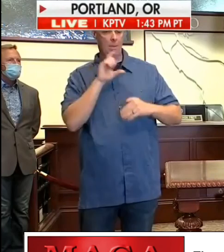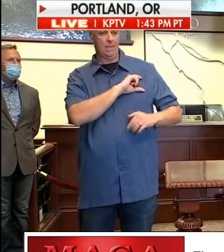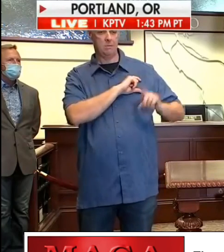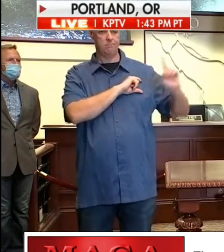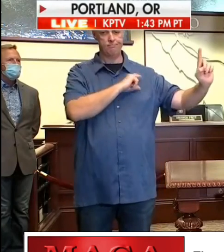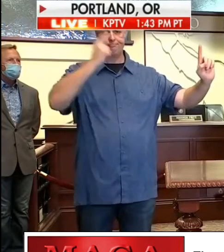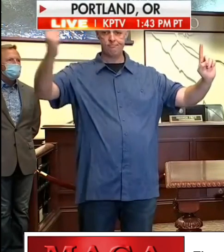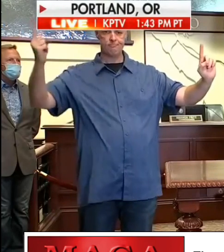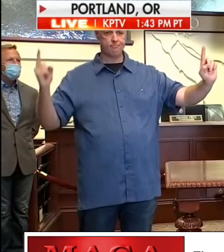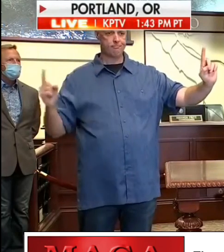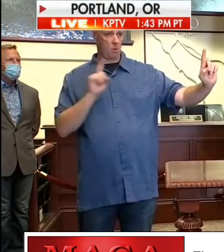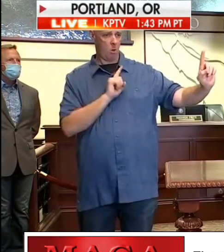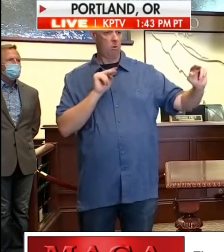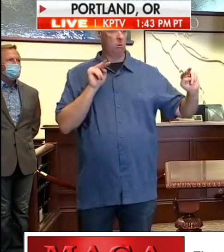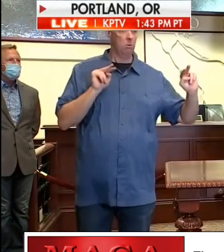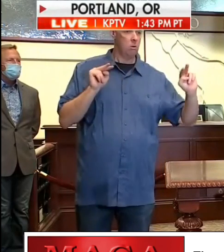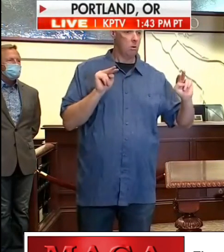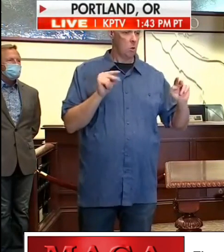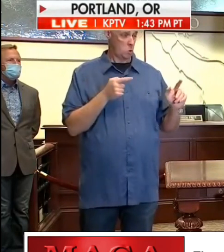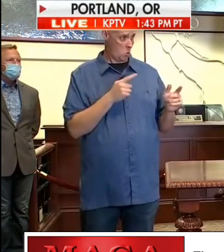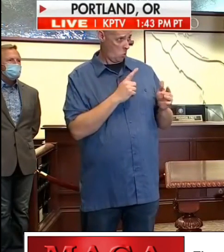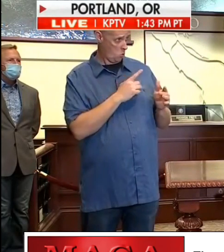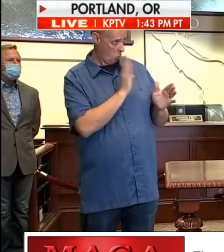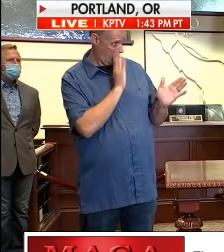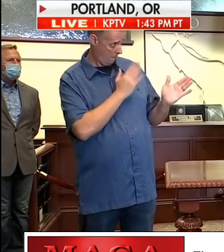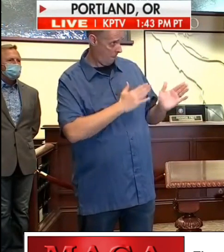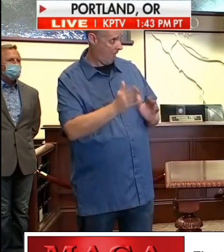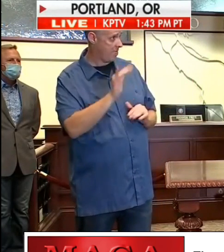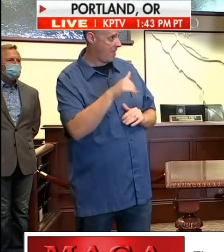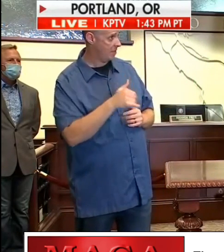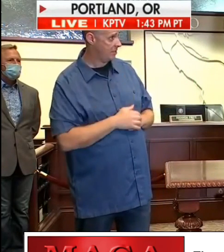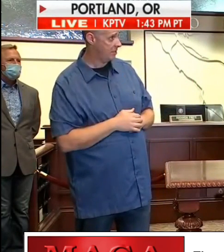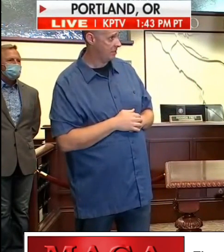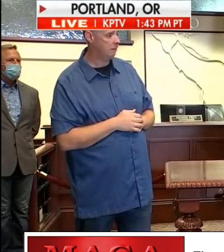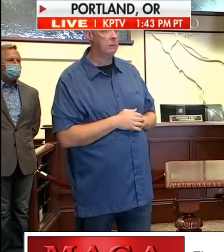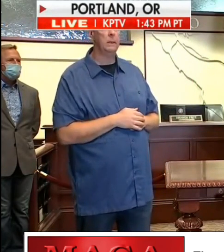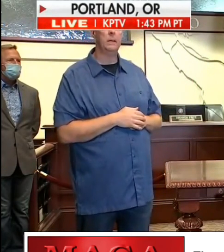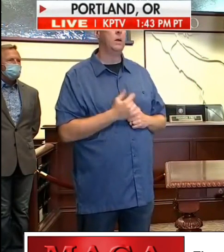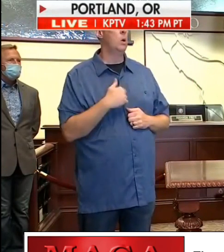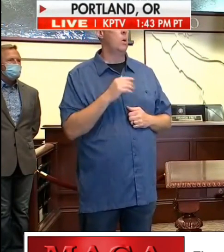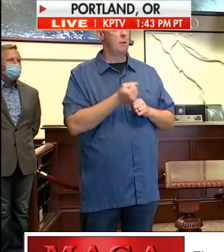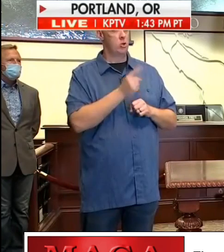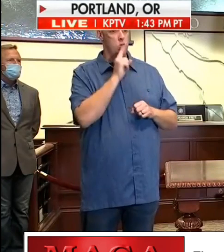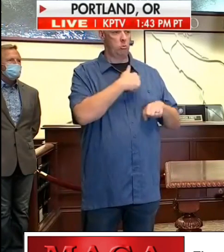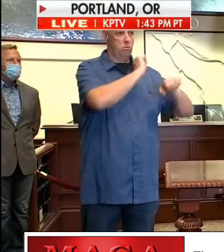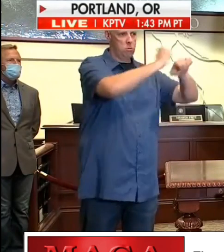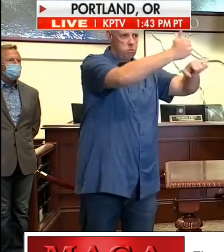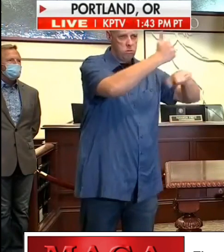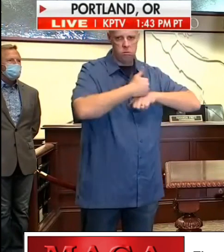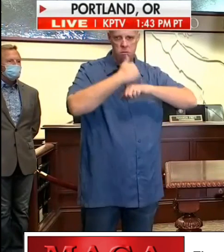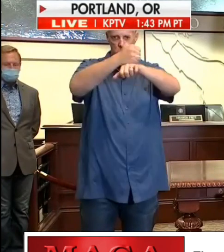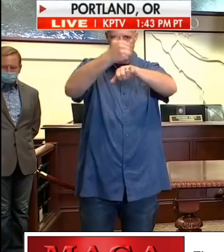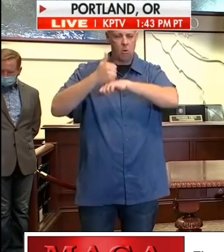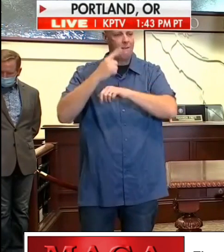police officers on corners and stuff just to have a presence? You know, that's possible, but I think for us it's like, where can we deploy officers where they're safe?